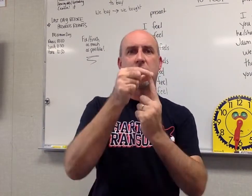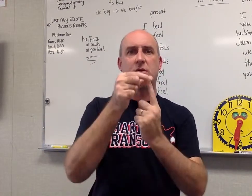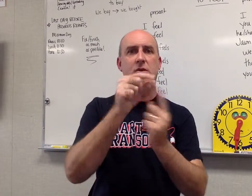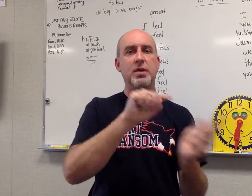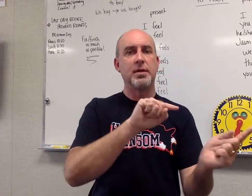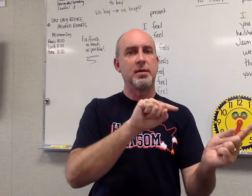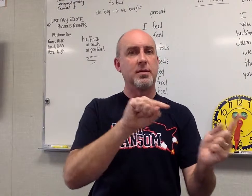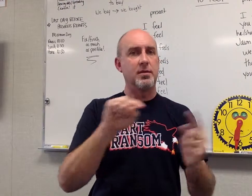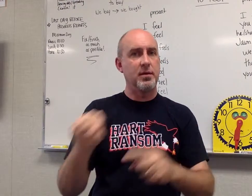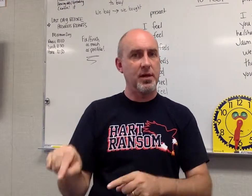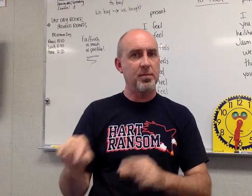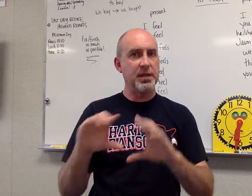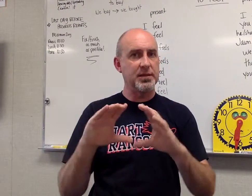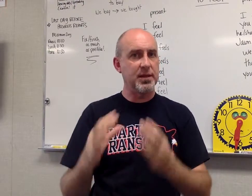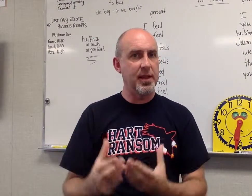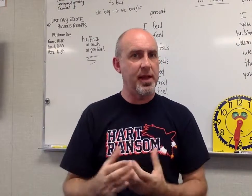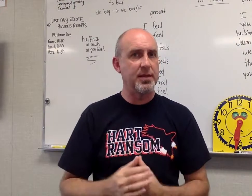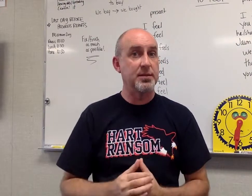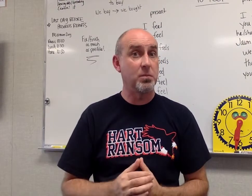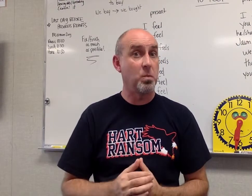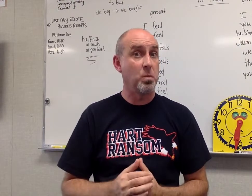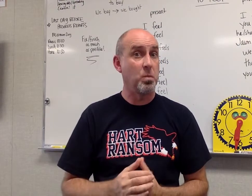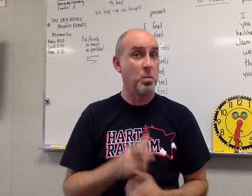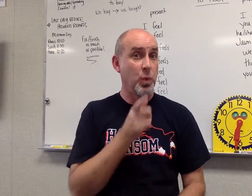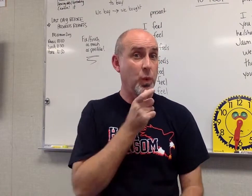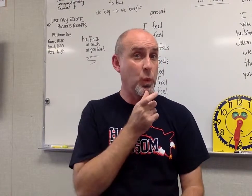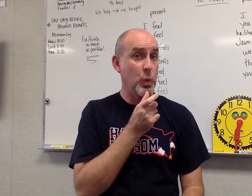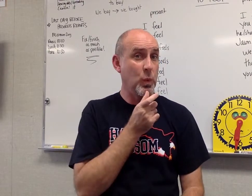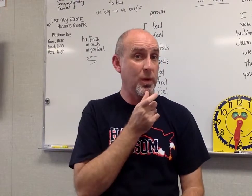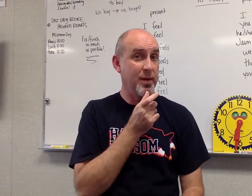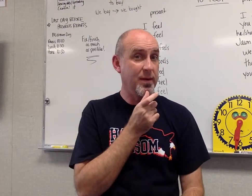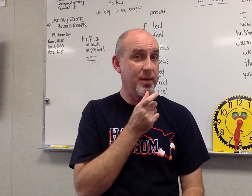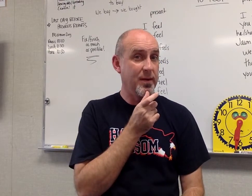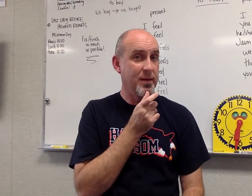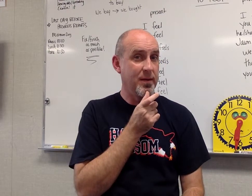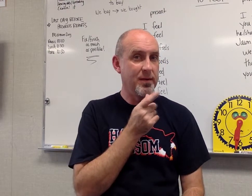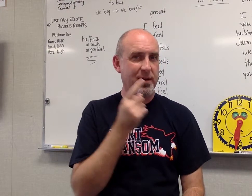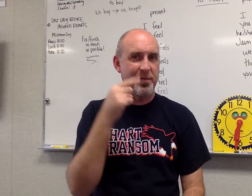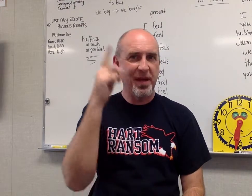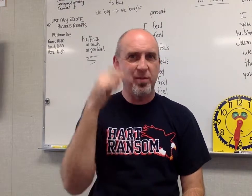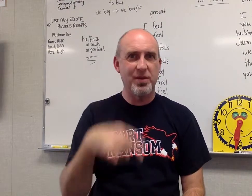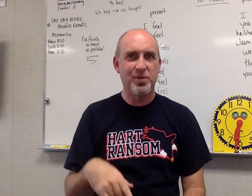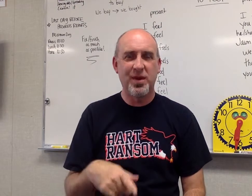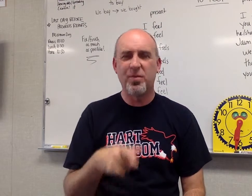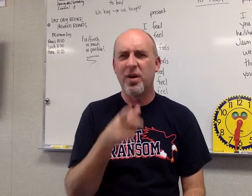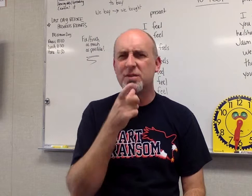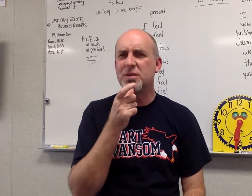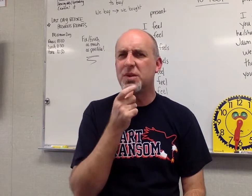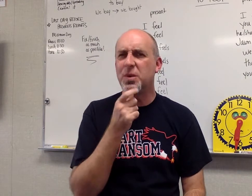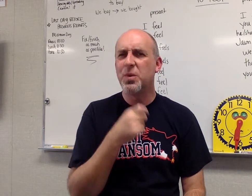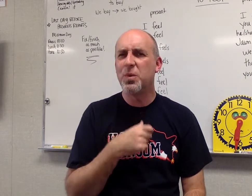special. They're coming to class. Who? Now my eyebrows are up wrong, so I say who?